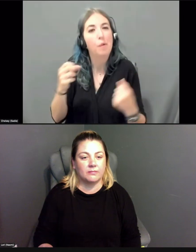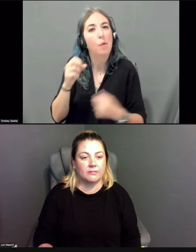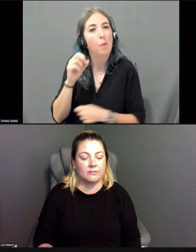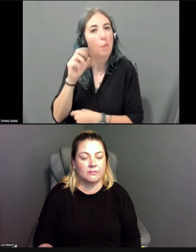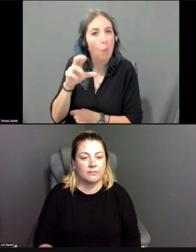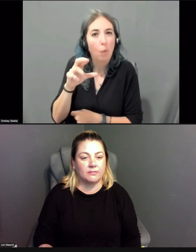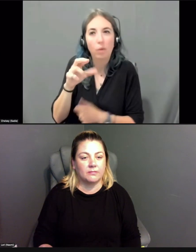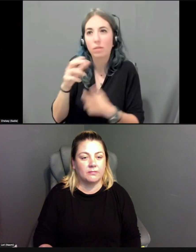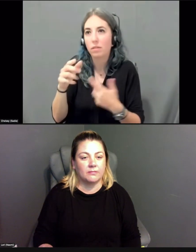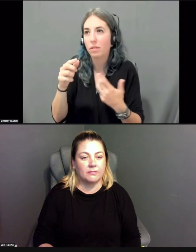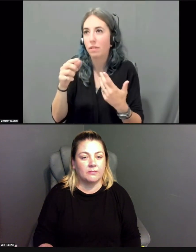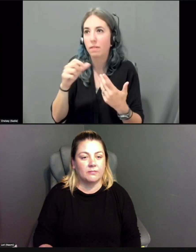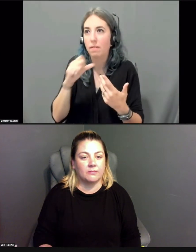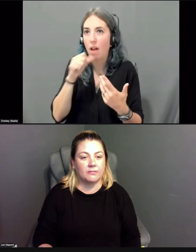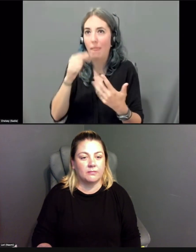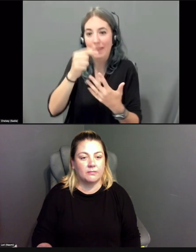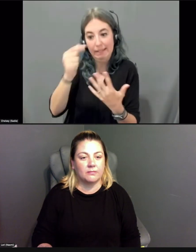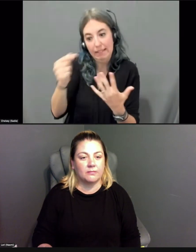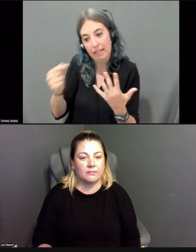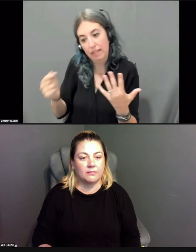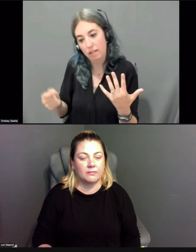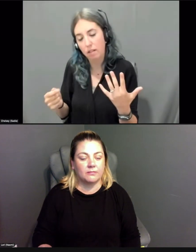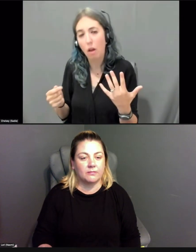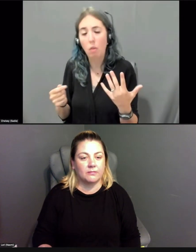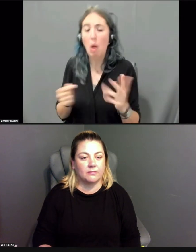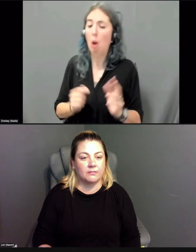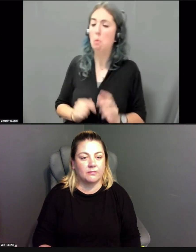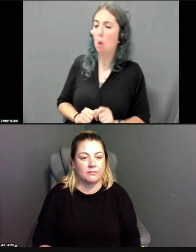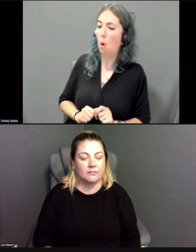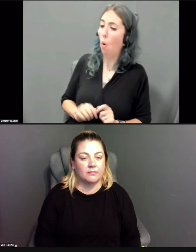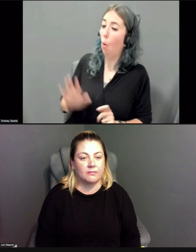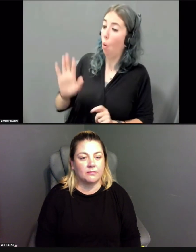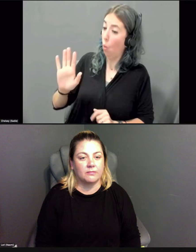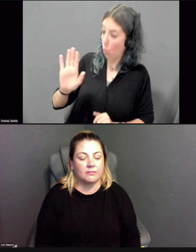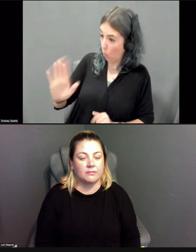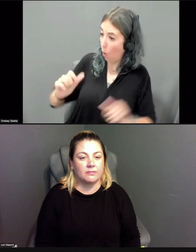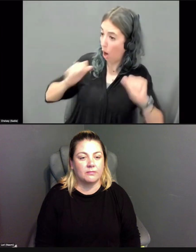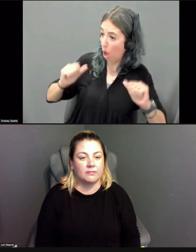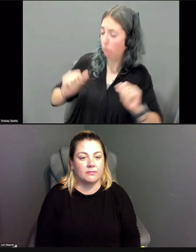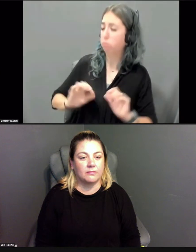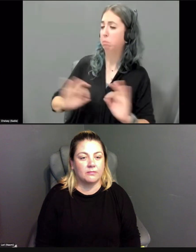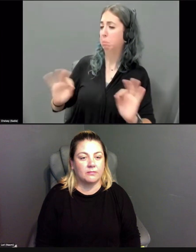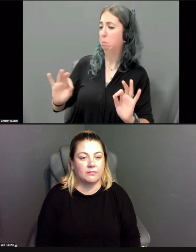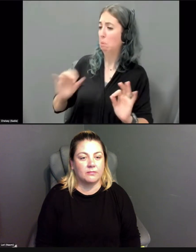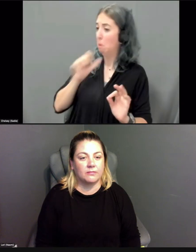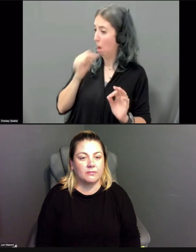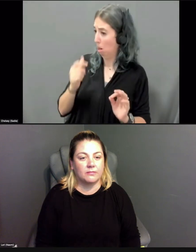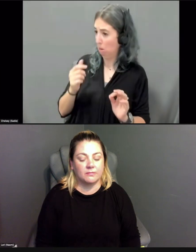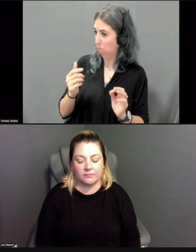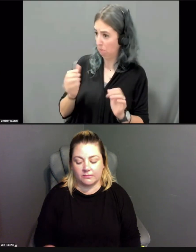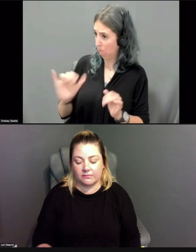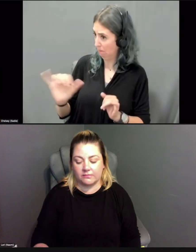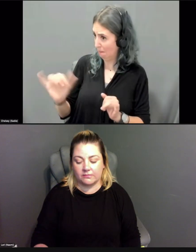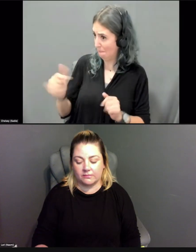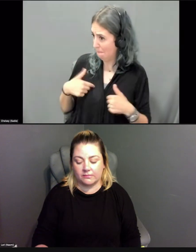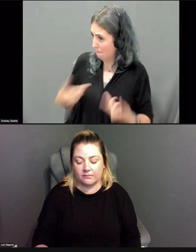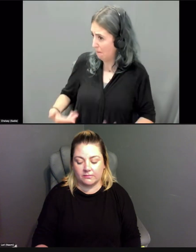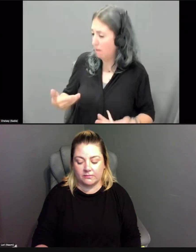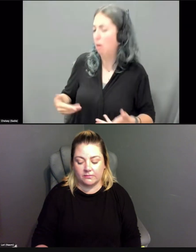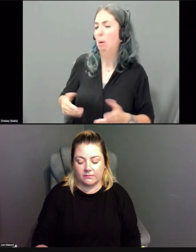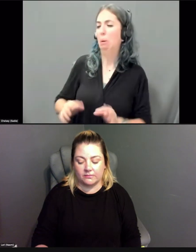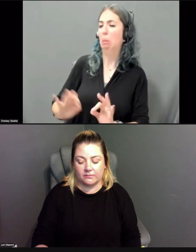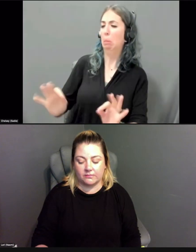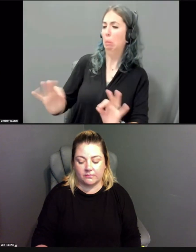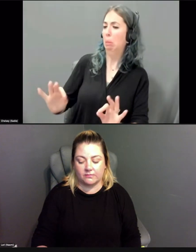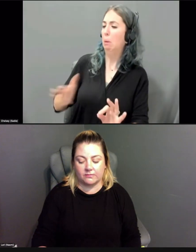it's just, it doesn't matter. It's not worth it if it can't be this super extreme type of thing. So I think